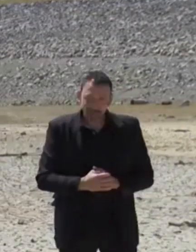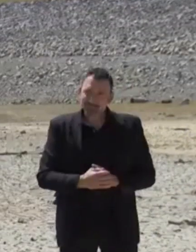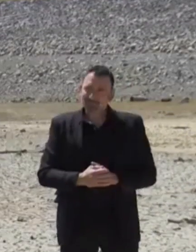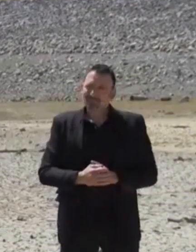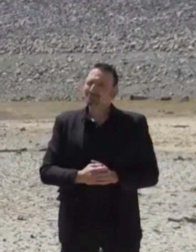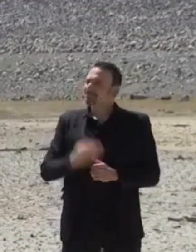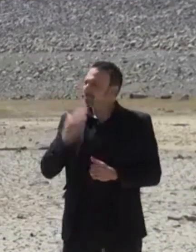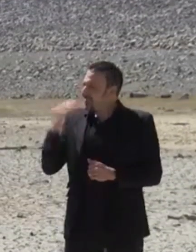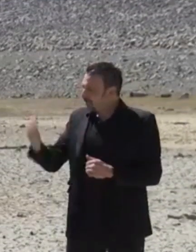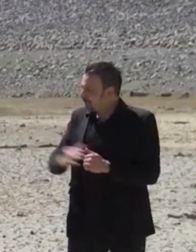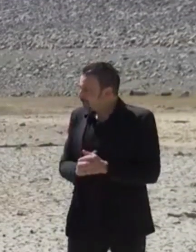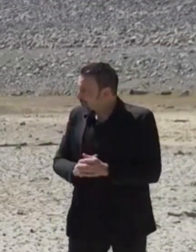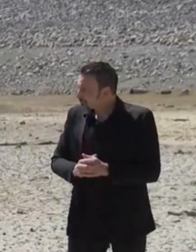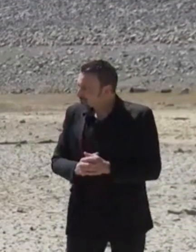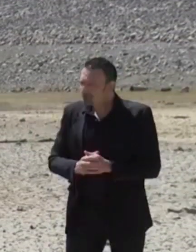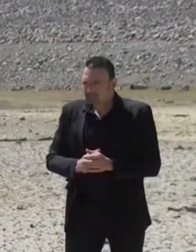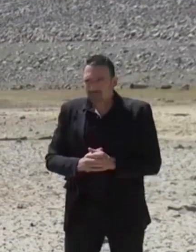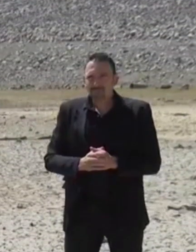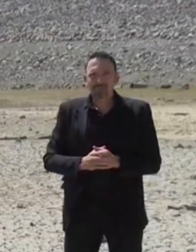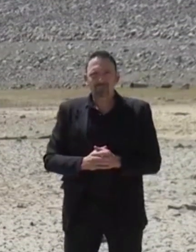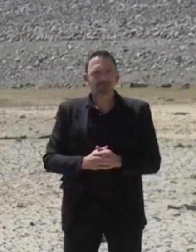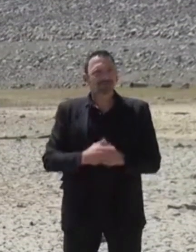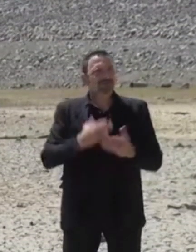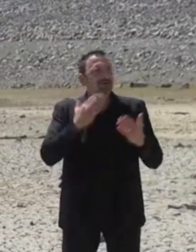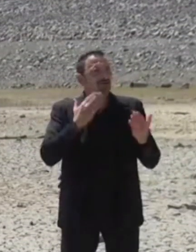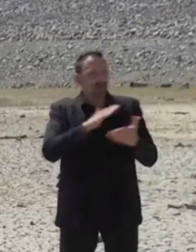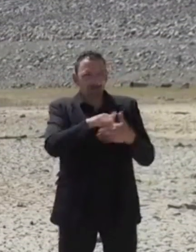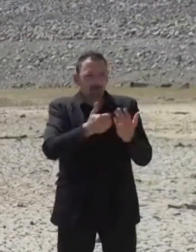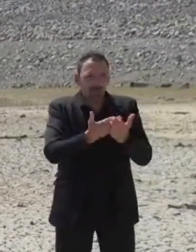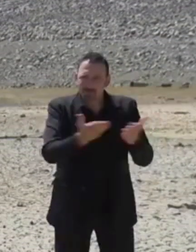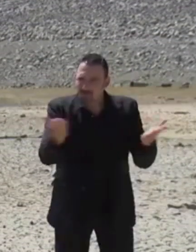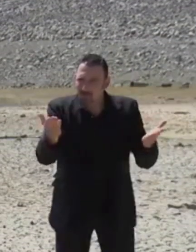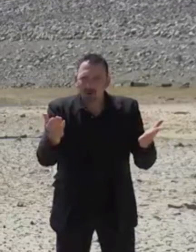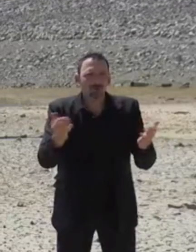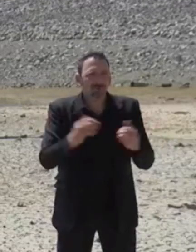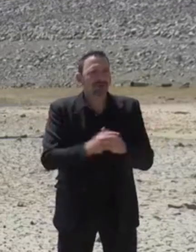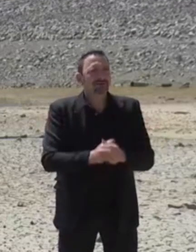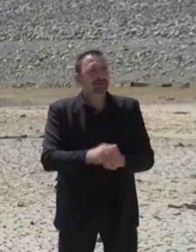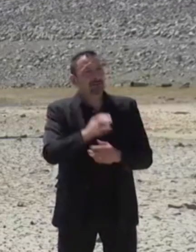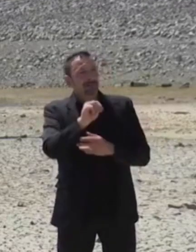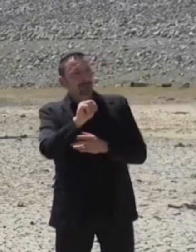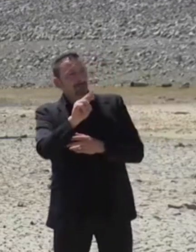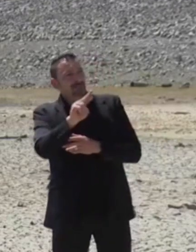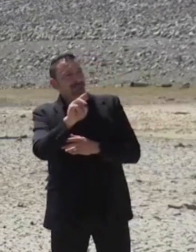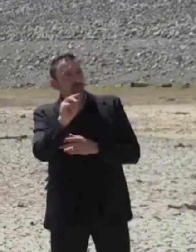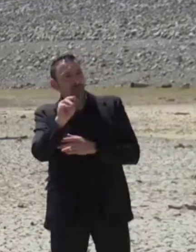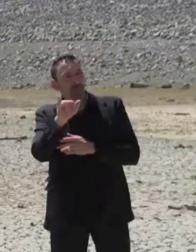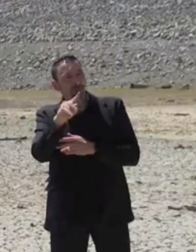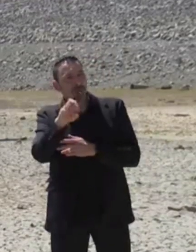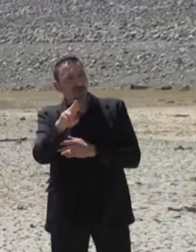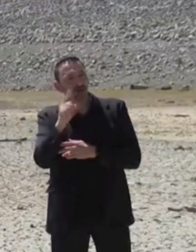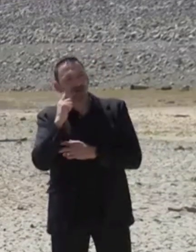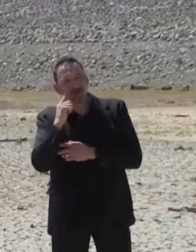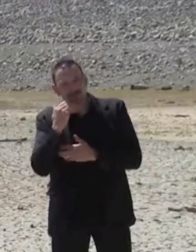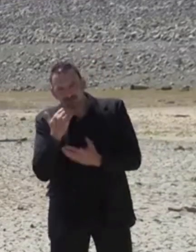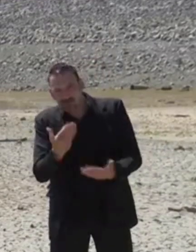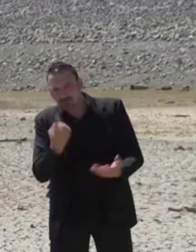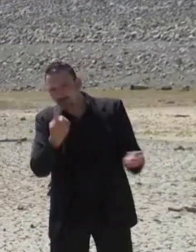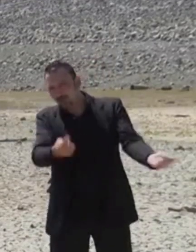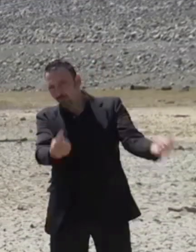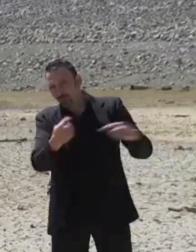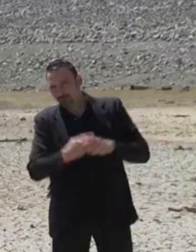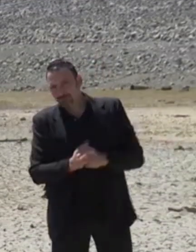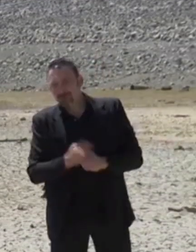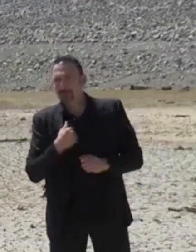Thank you, Senator Grant. Thank you, Assemblymember Wood, Dr. Wood, and Mr. Mayor, thank you for being here. Members of the Board of Supervisors, very grateful, honored